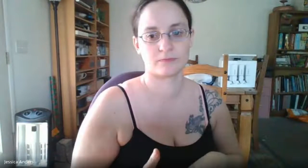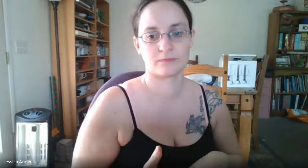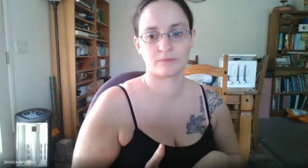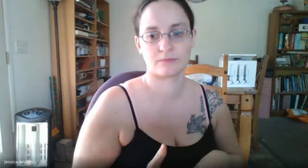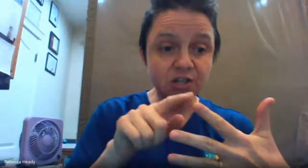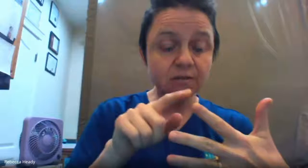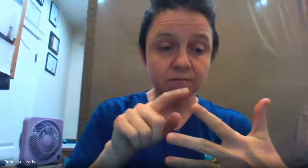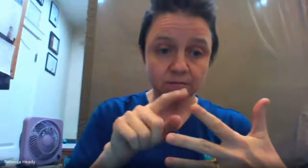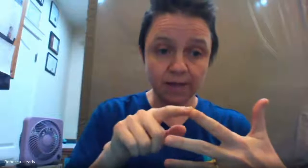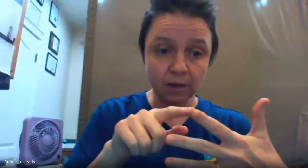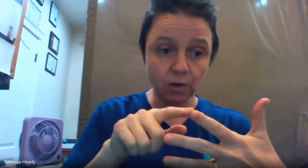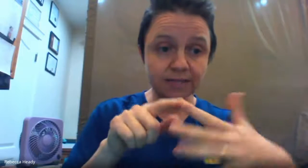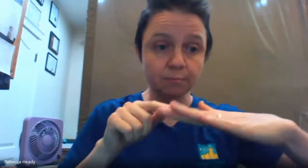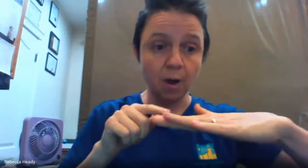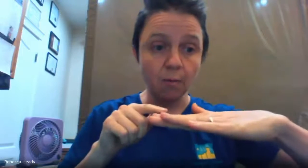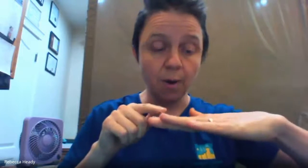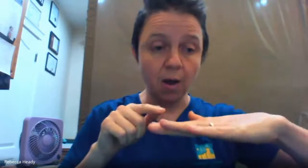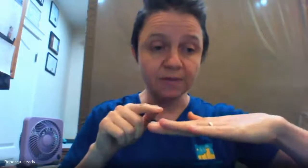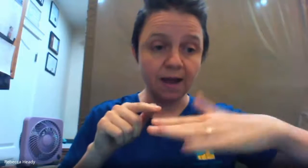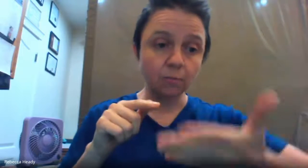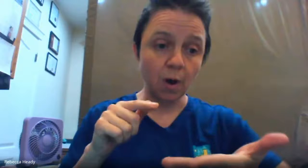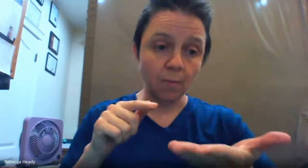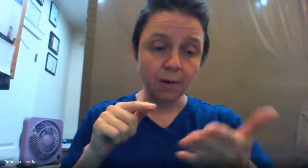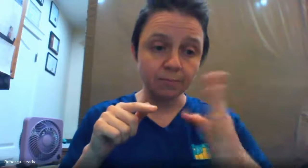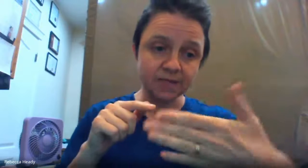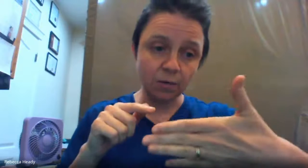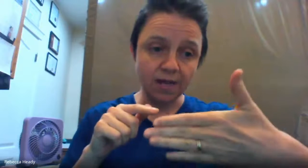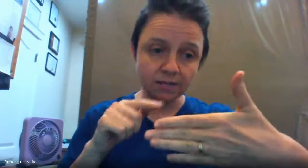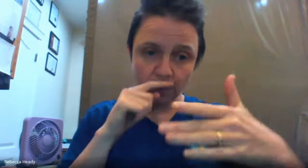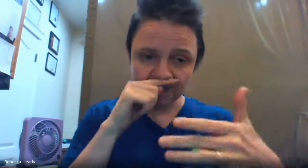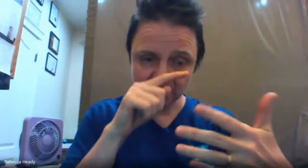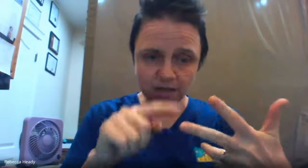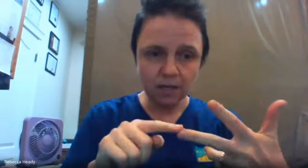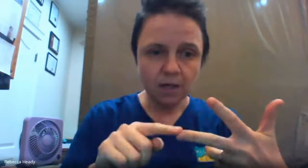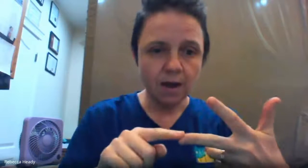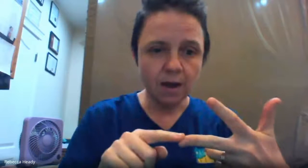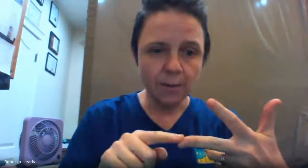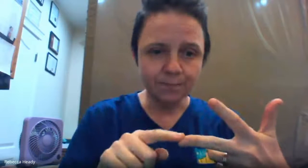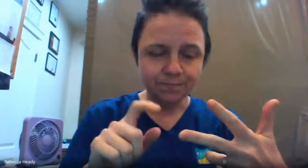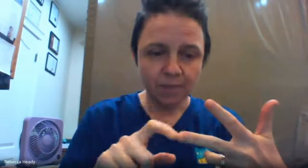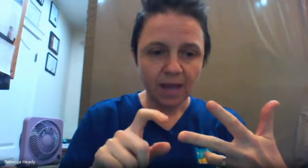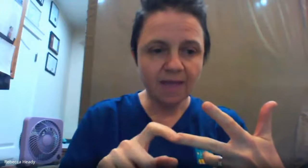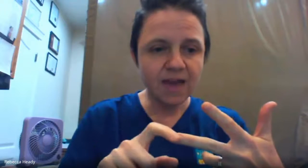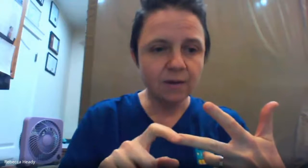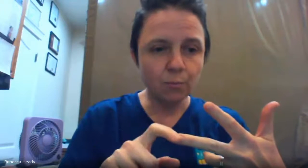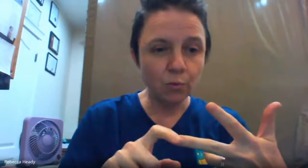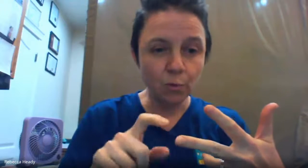orientation, like is it palm down, palm up, sideways orientation, and then movement. What are